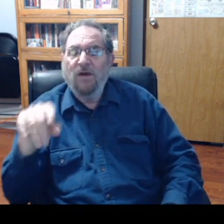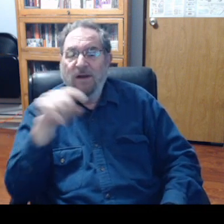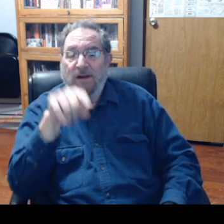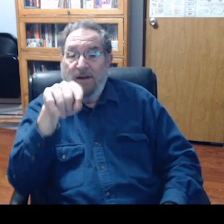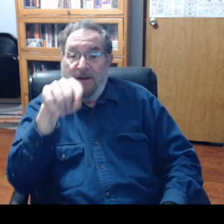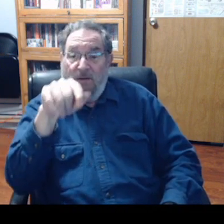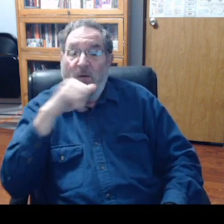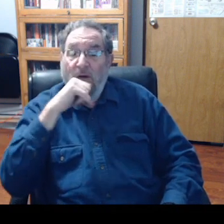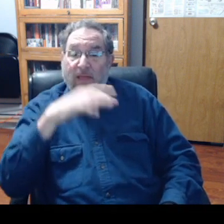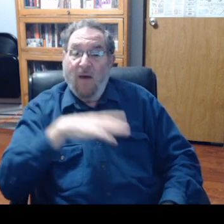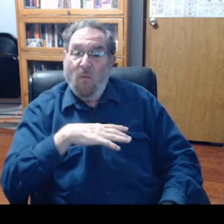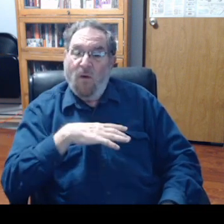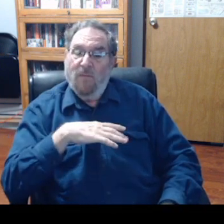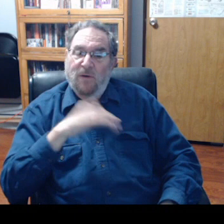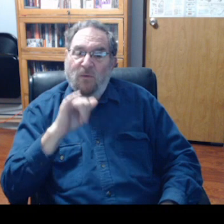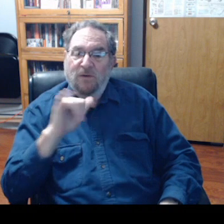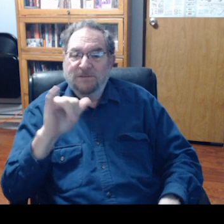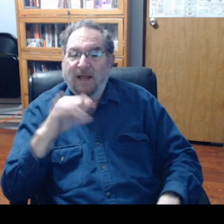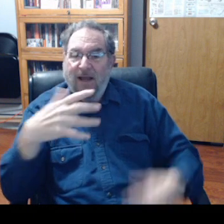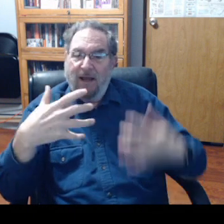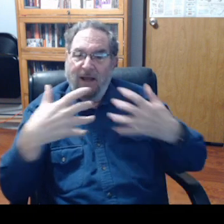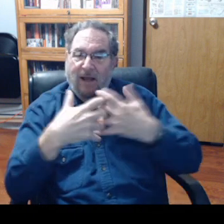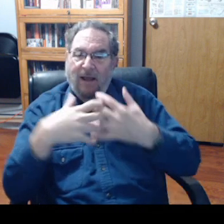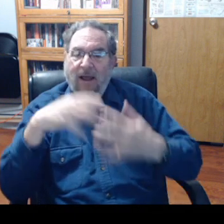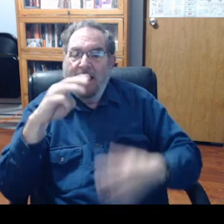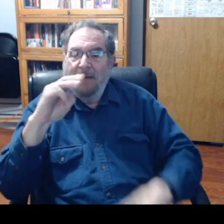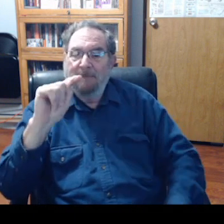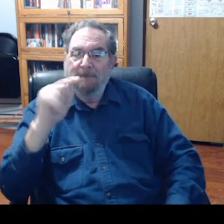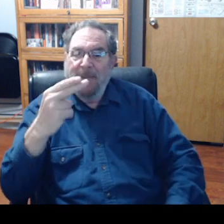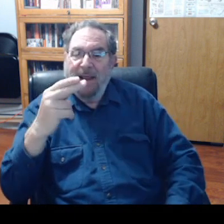Fiddler on the roof. Well, that woman was like a